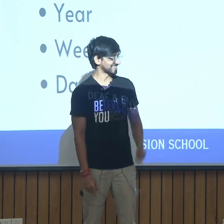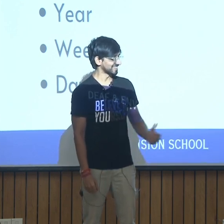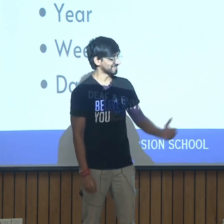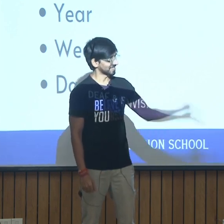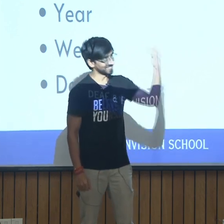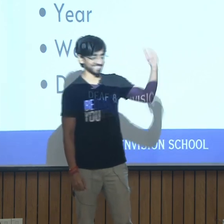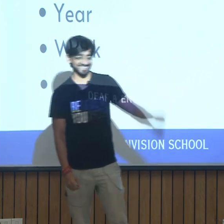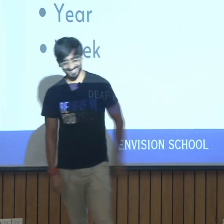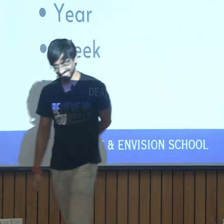Career.